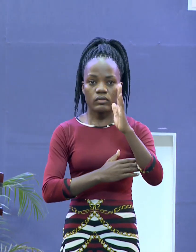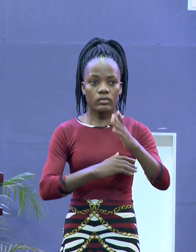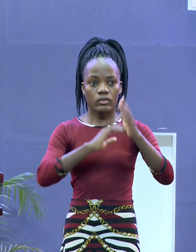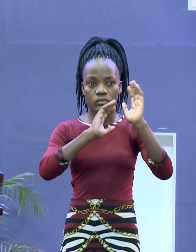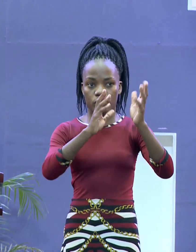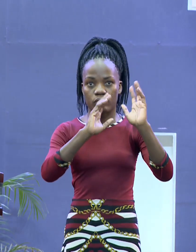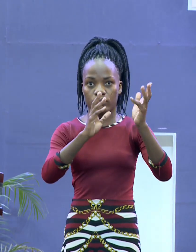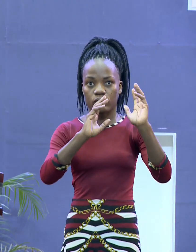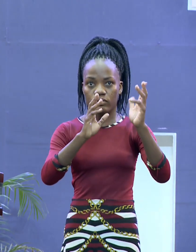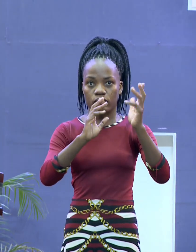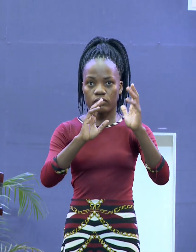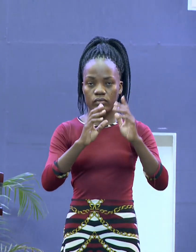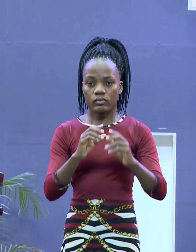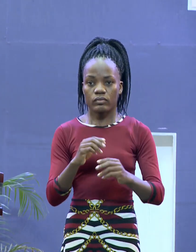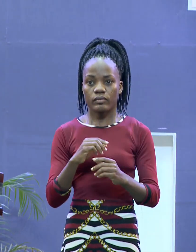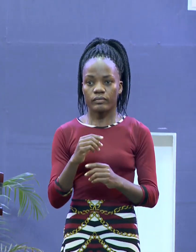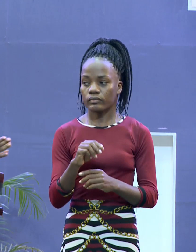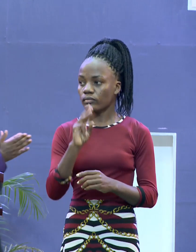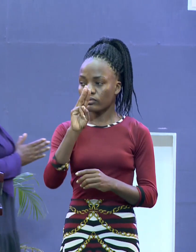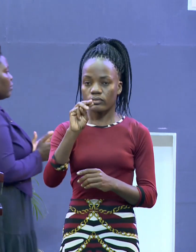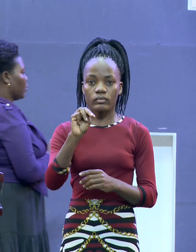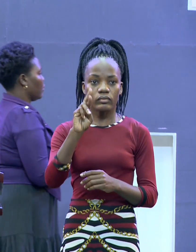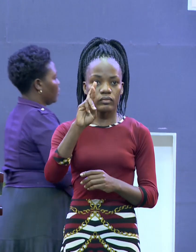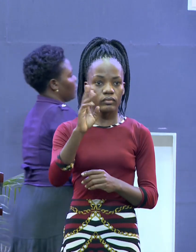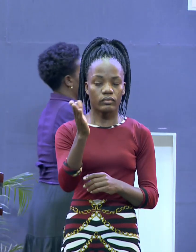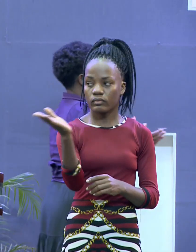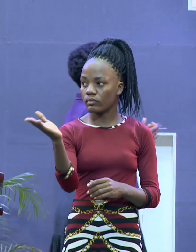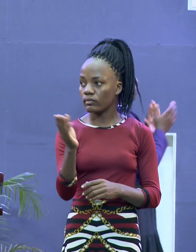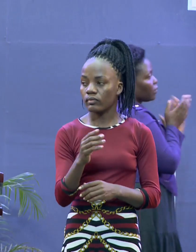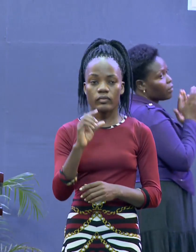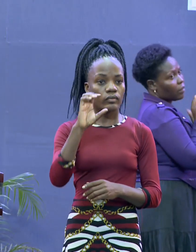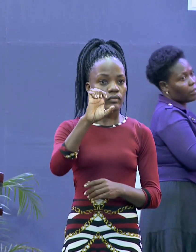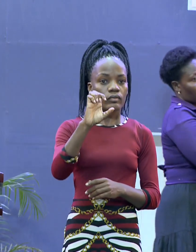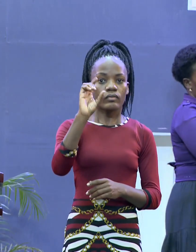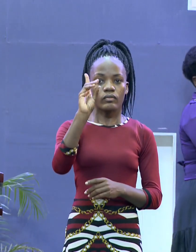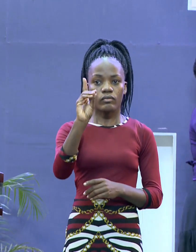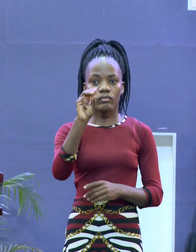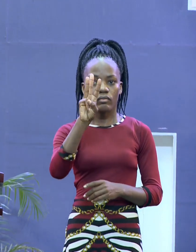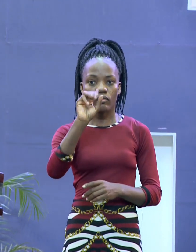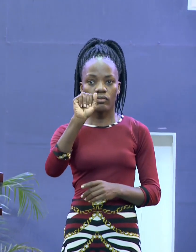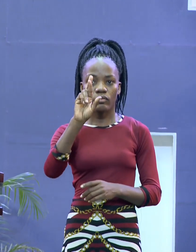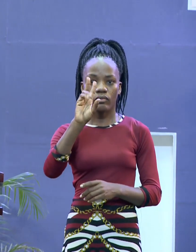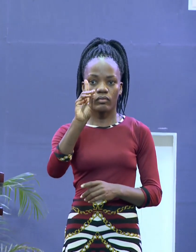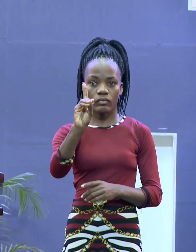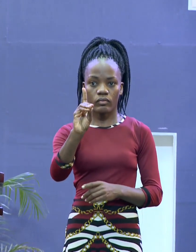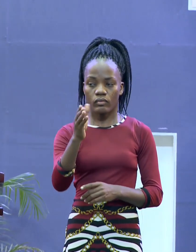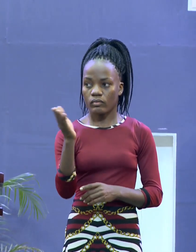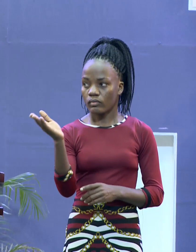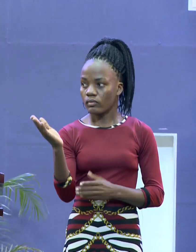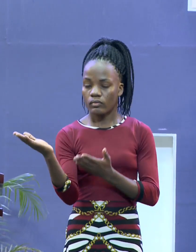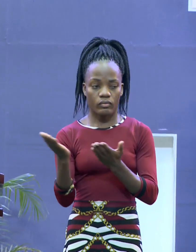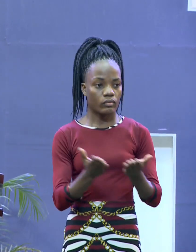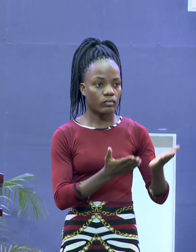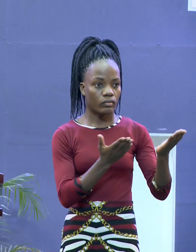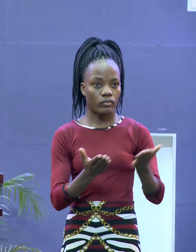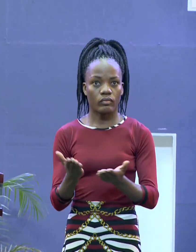Mr. Edward Kalgaba is in the house. Omwami Edward Kalgaba mwali mu nyumba. Let's welcome him.